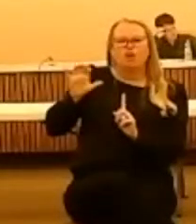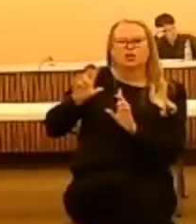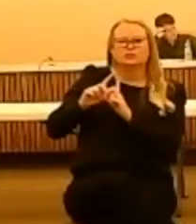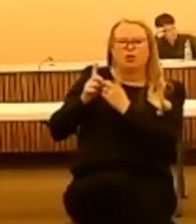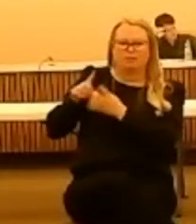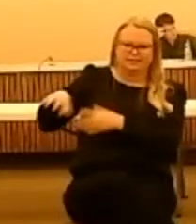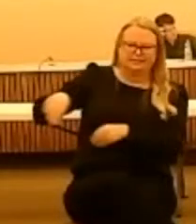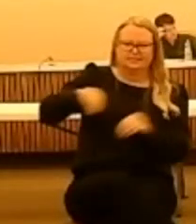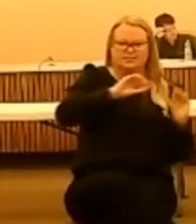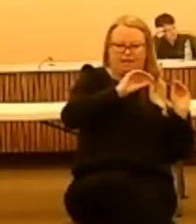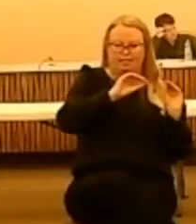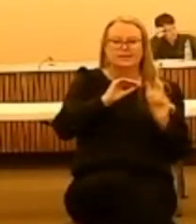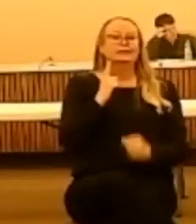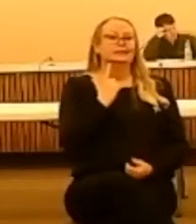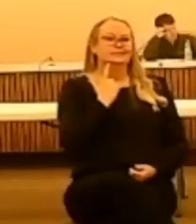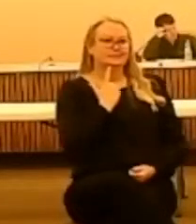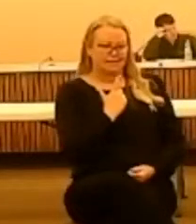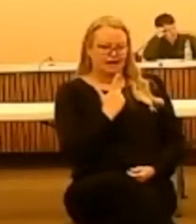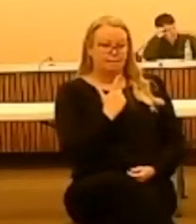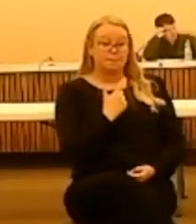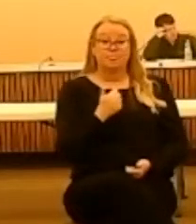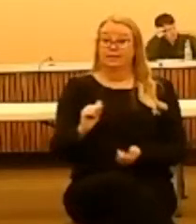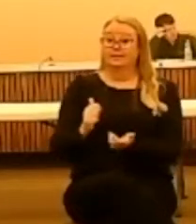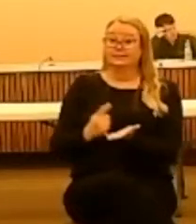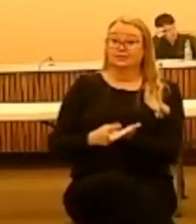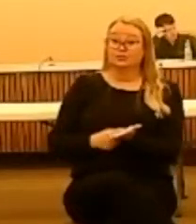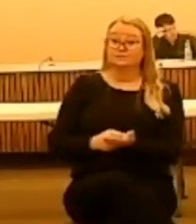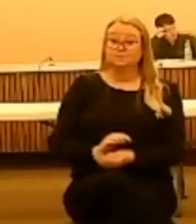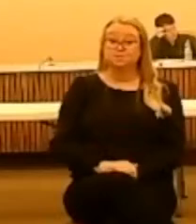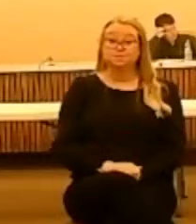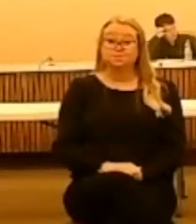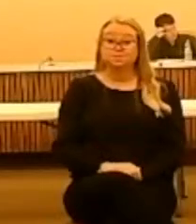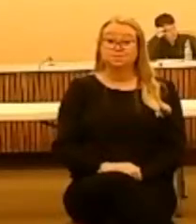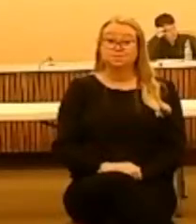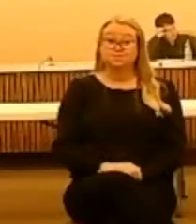Second. Any discussion?